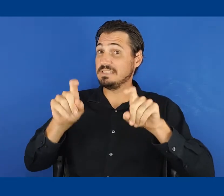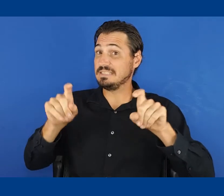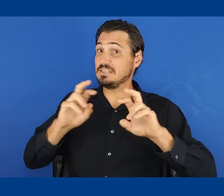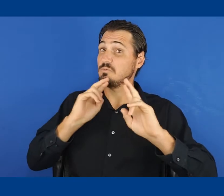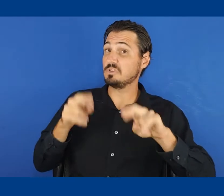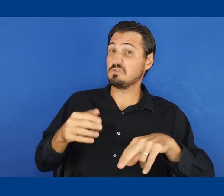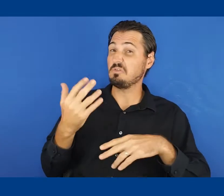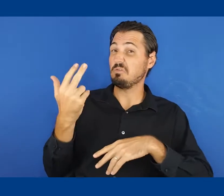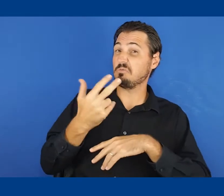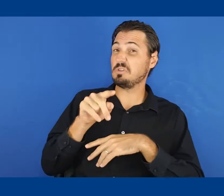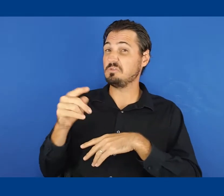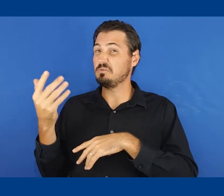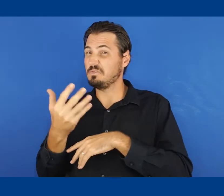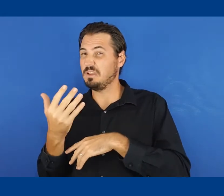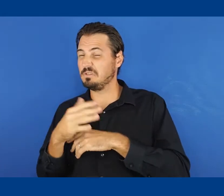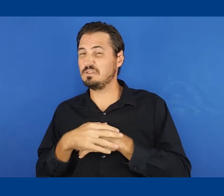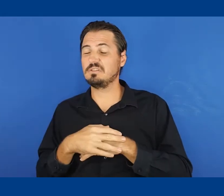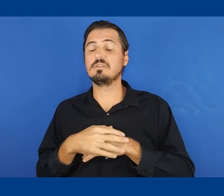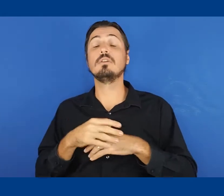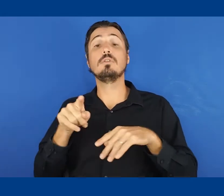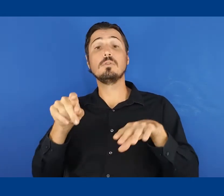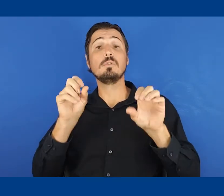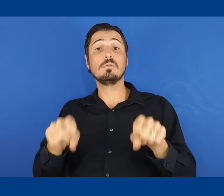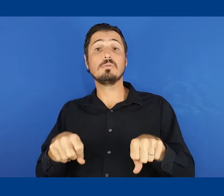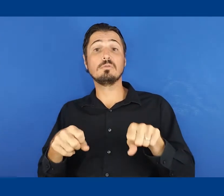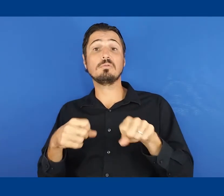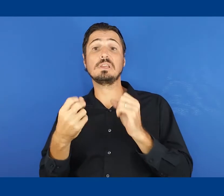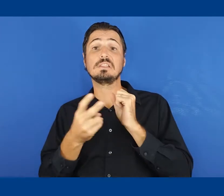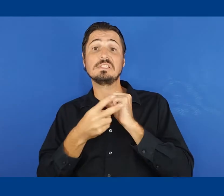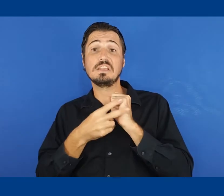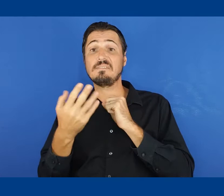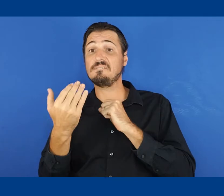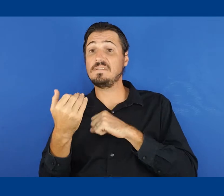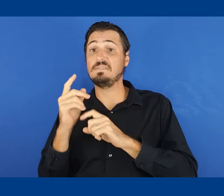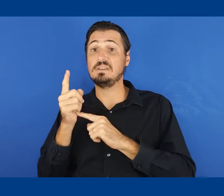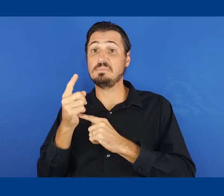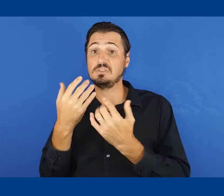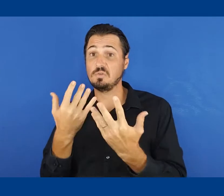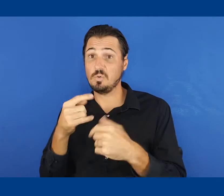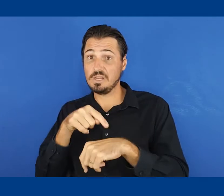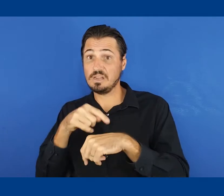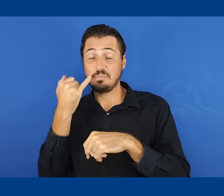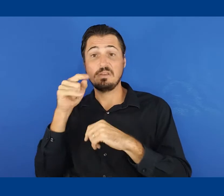days. Save at least 15 minutes of wait time by pre-registering at